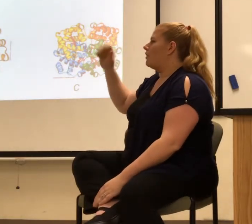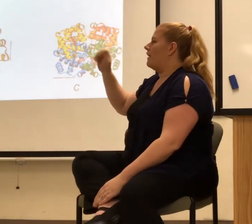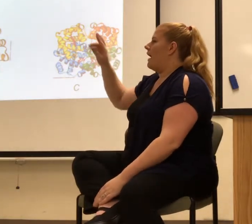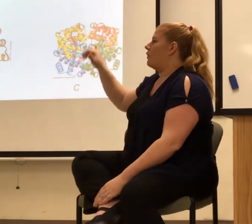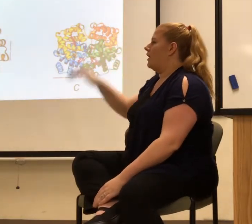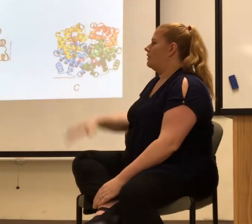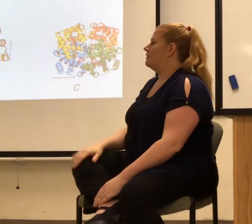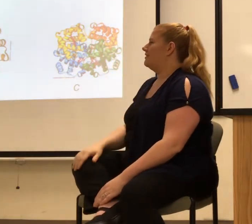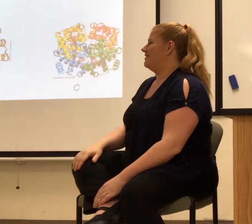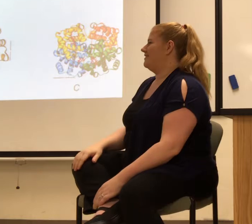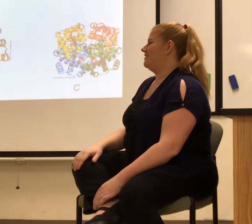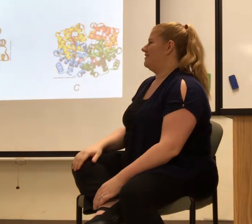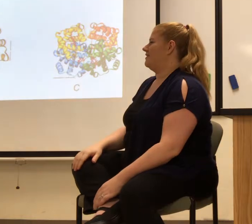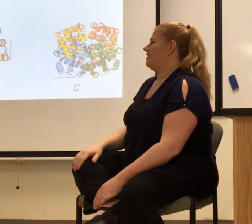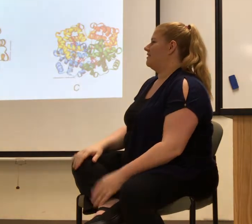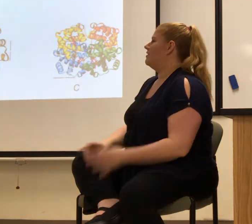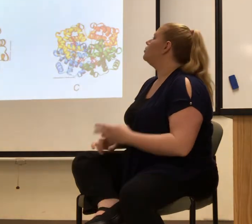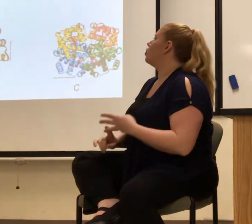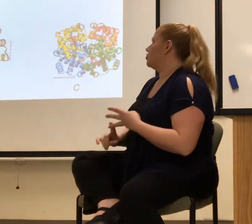Would you want another one?